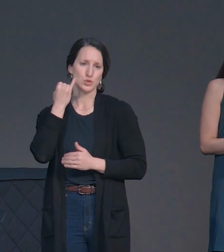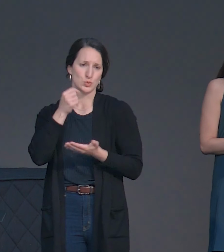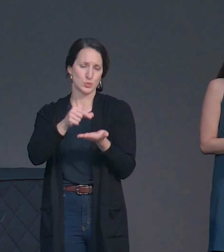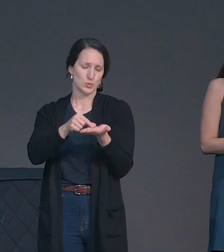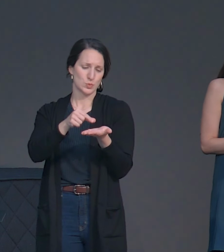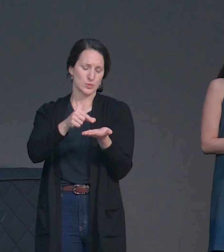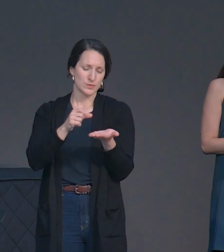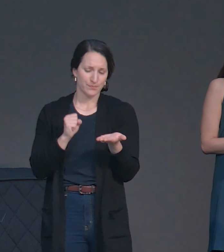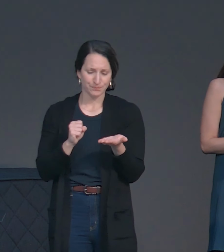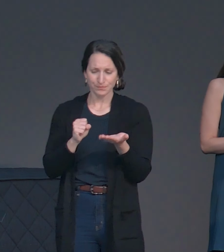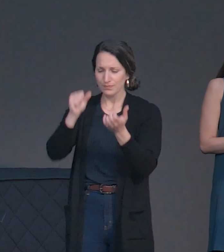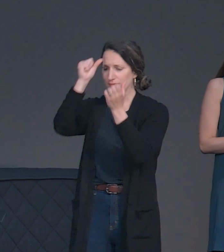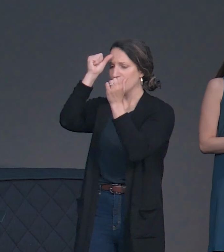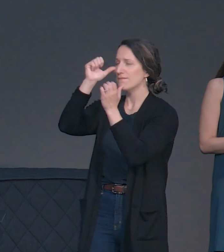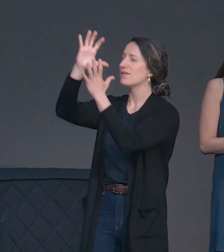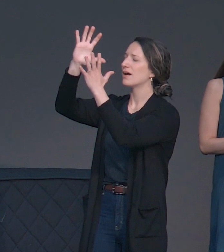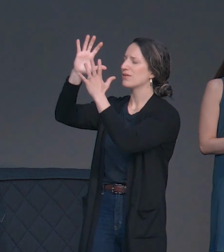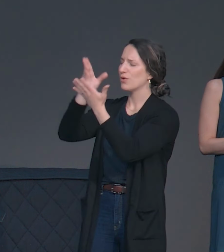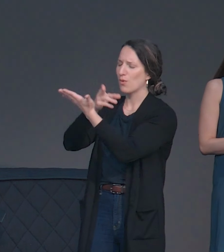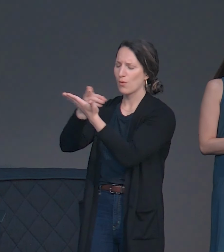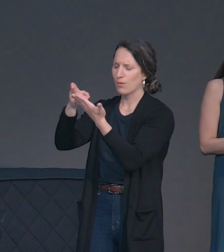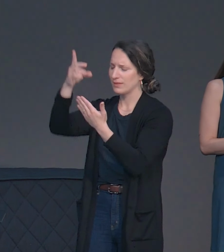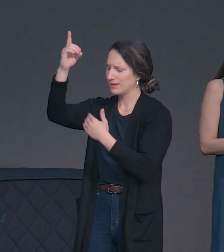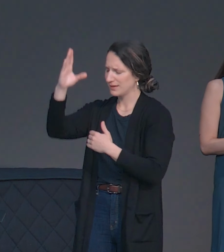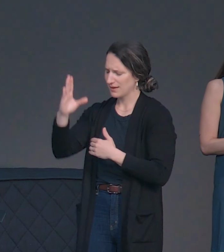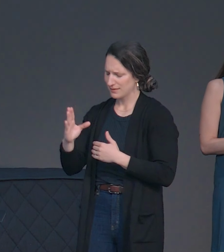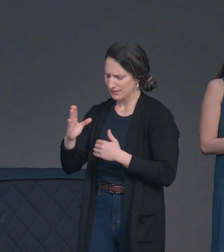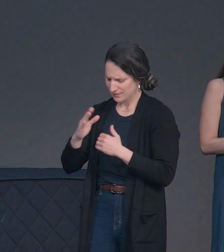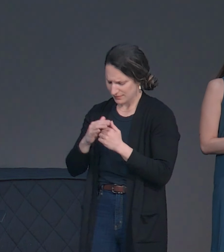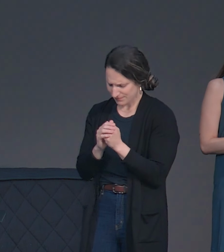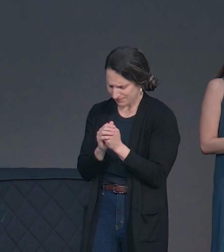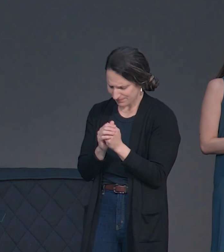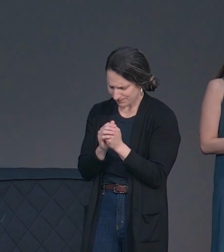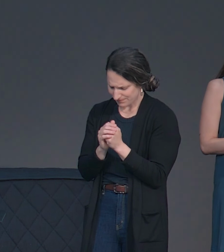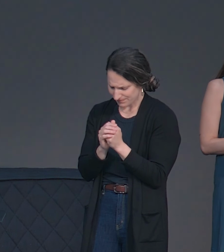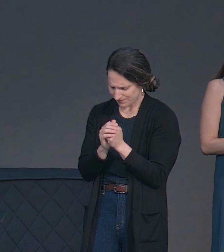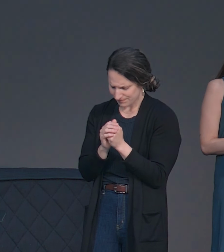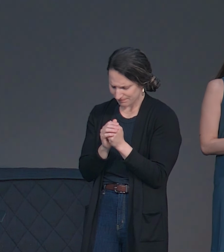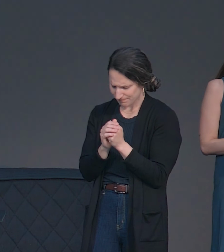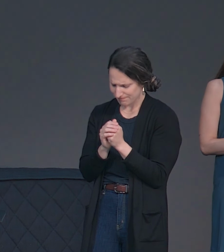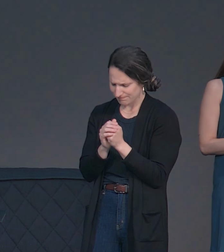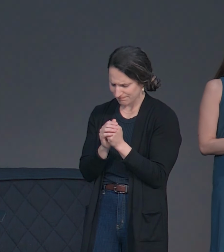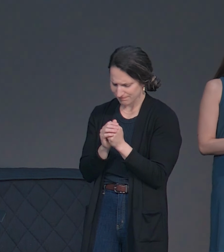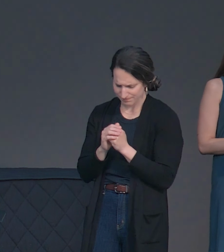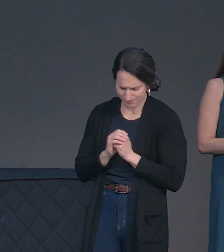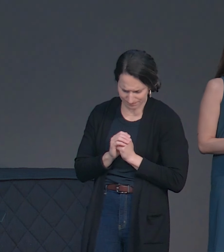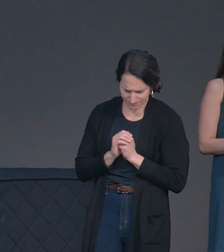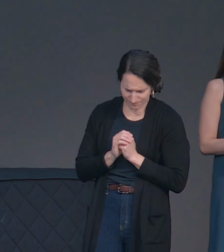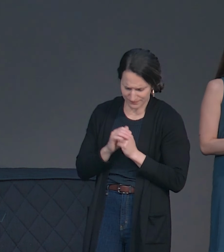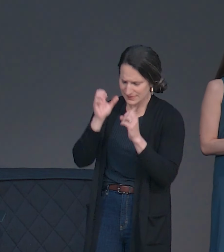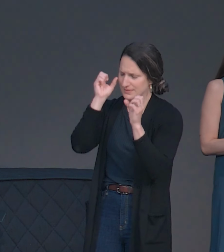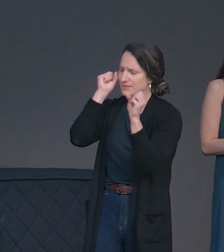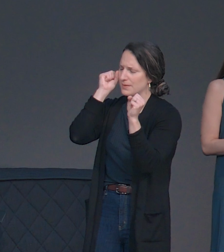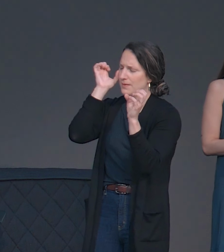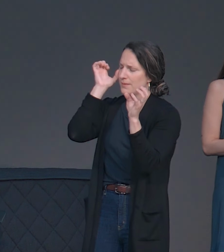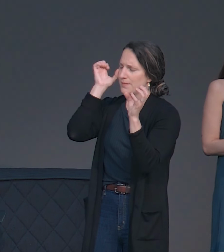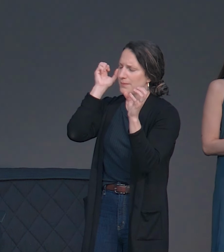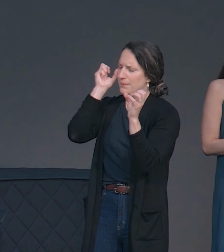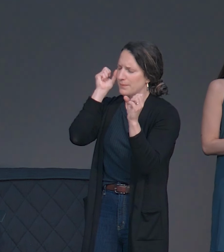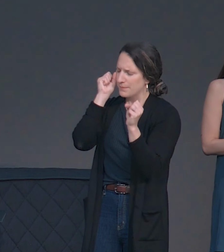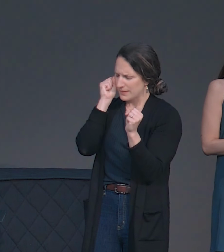Father and Holy God, it's a It's astounding to us